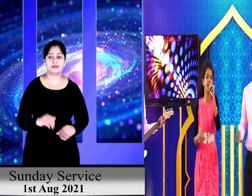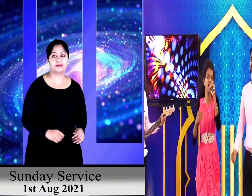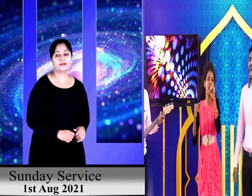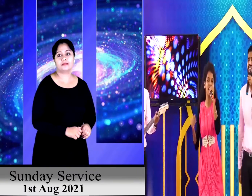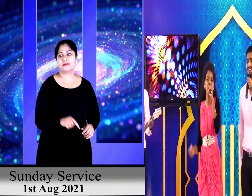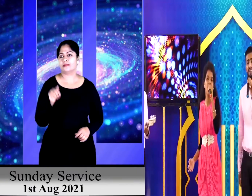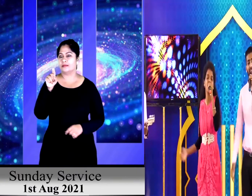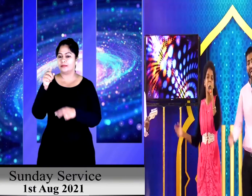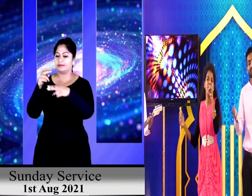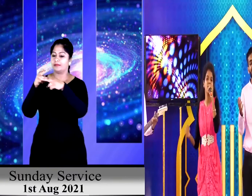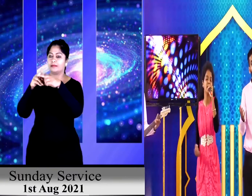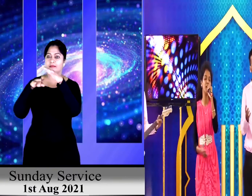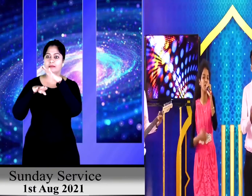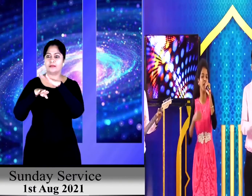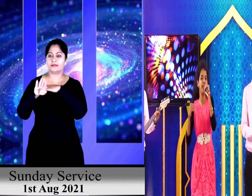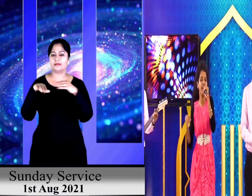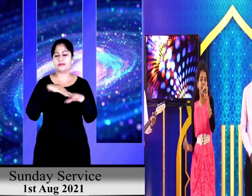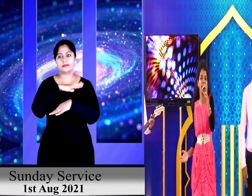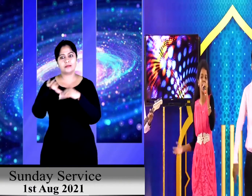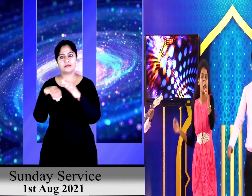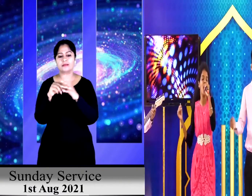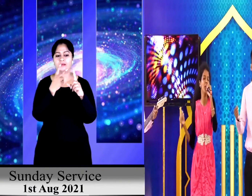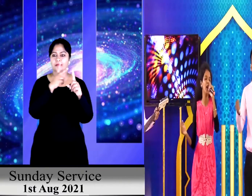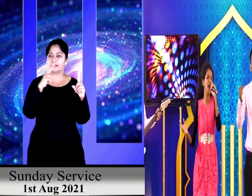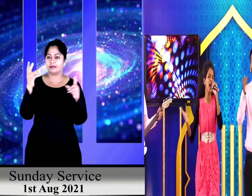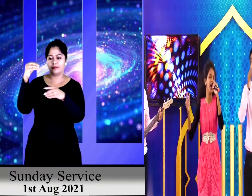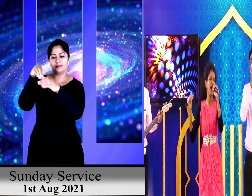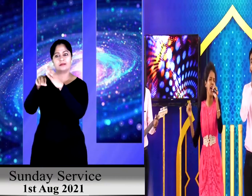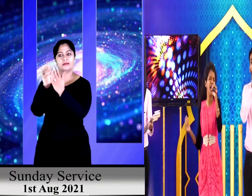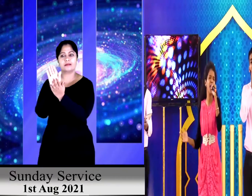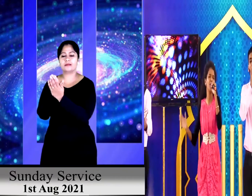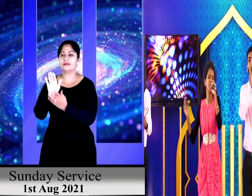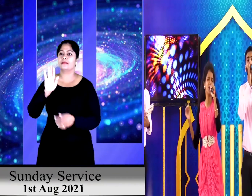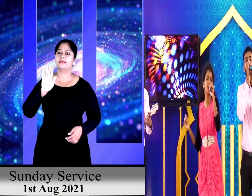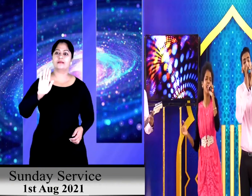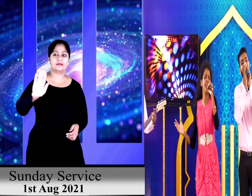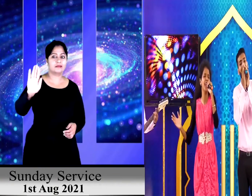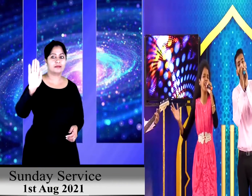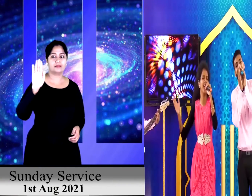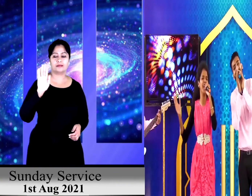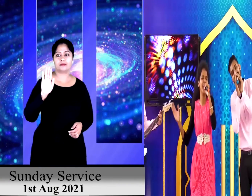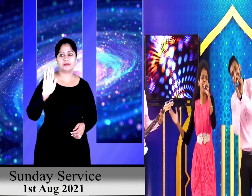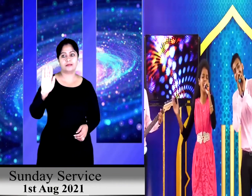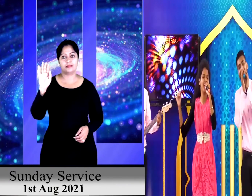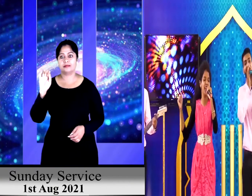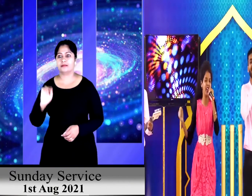Jesus. There is something about your name,